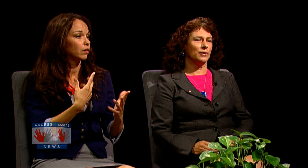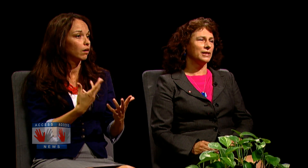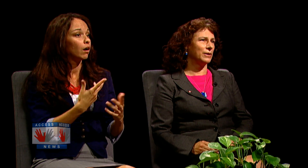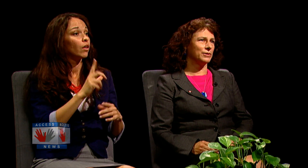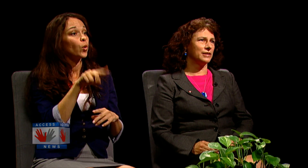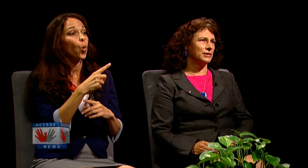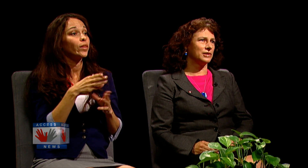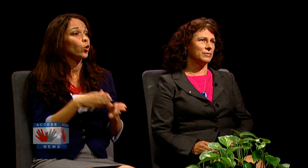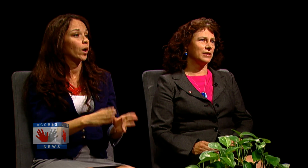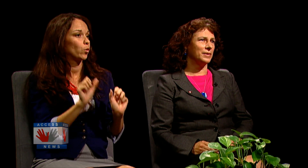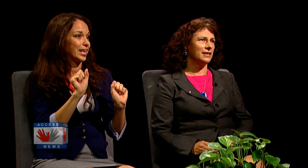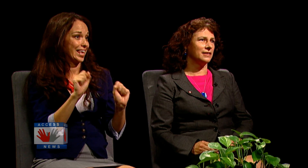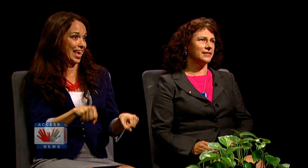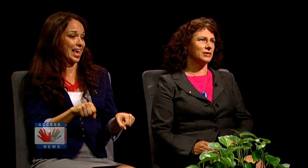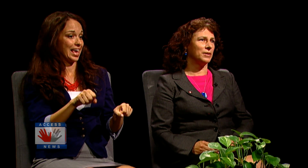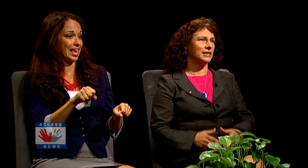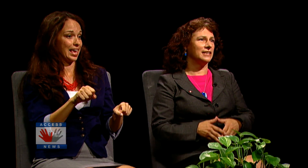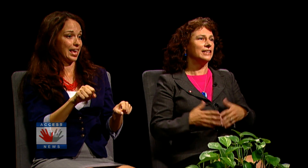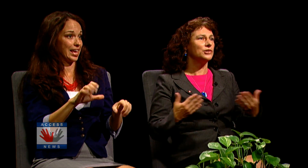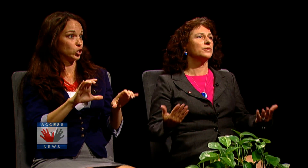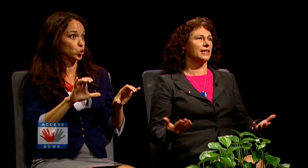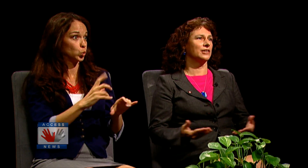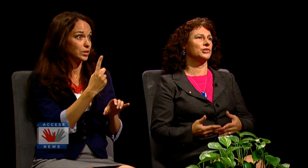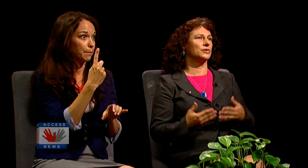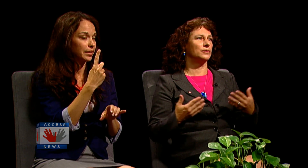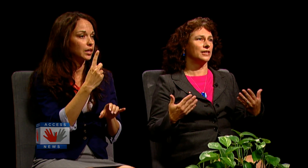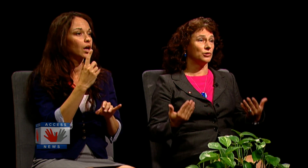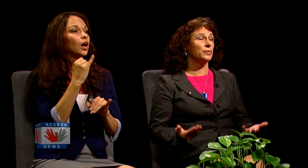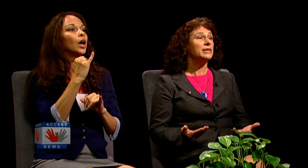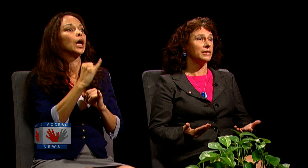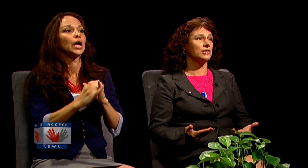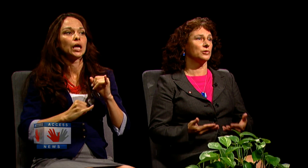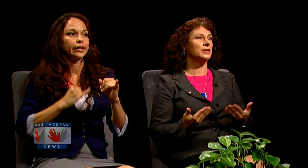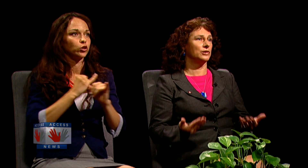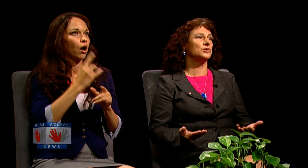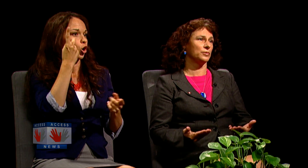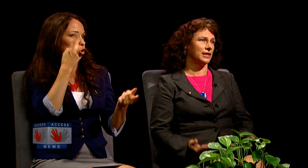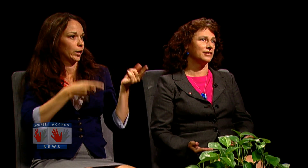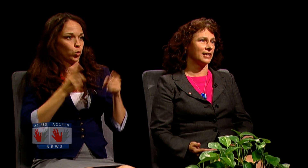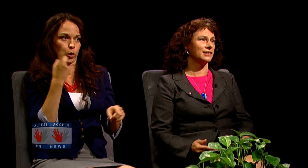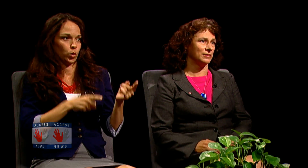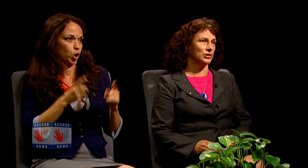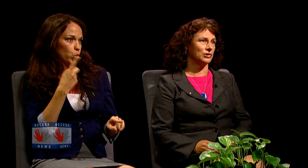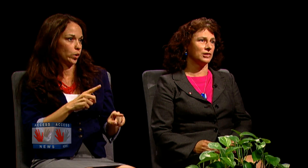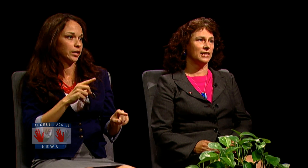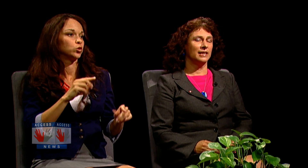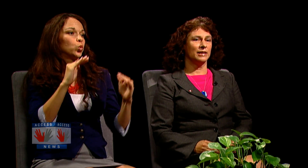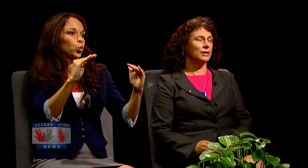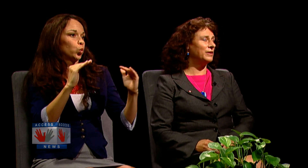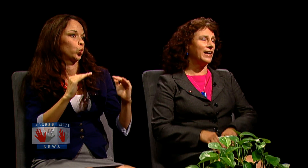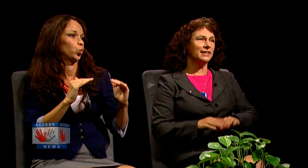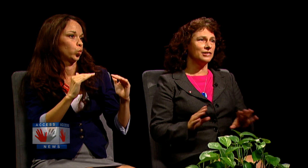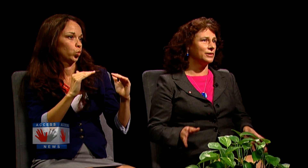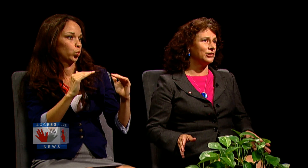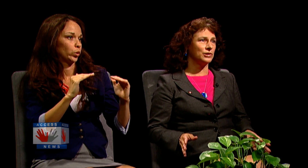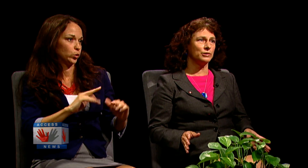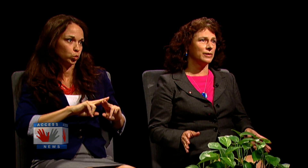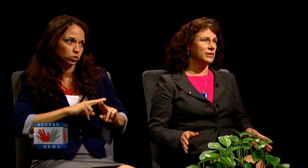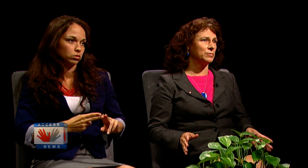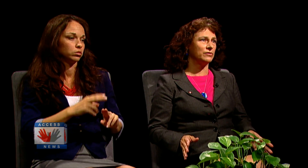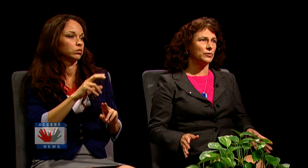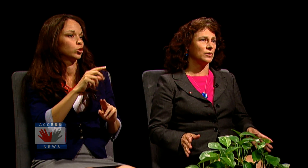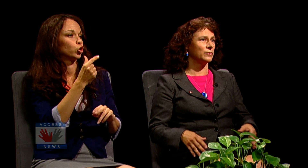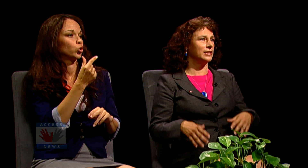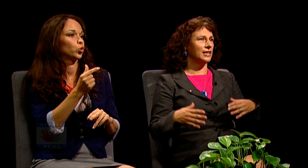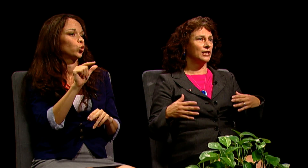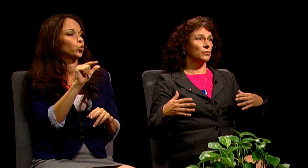And the only way we're going to do something about it is by an international agreement to reduce greenhouse gas emissions. And we've had international